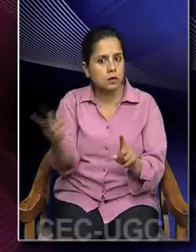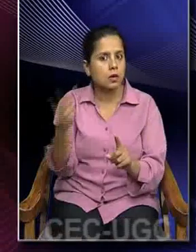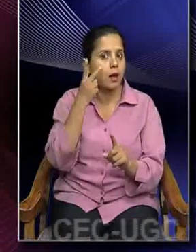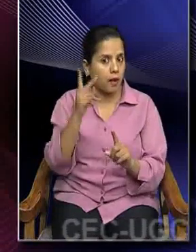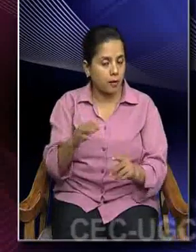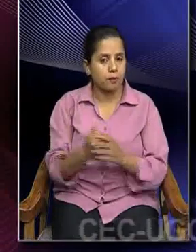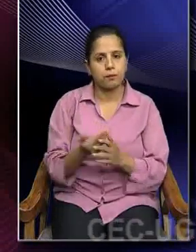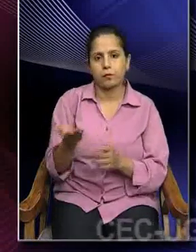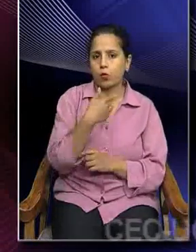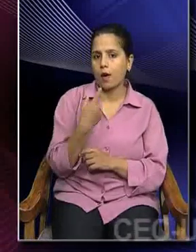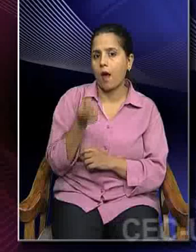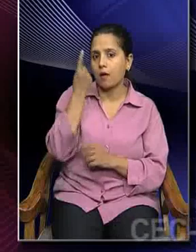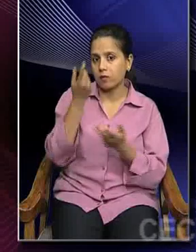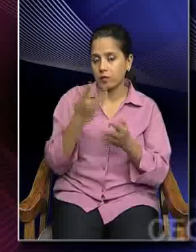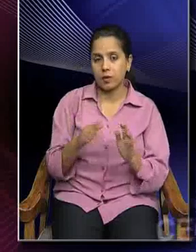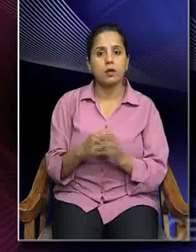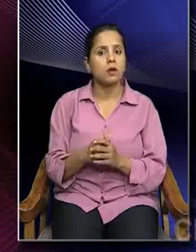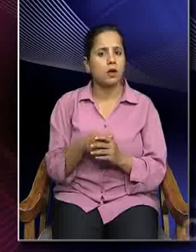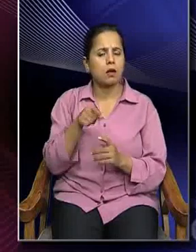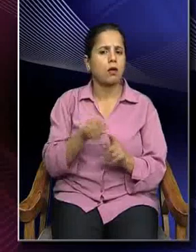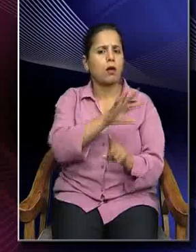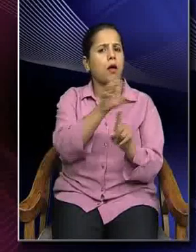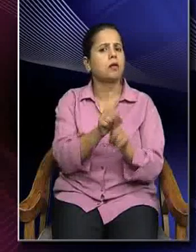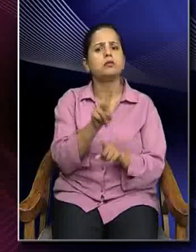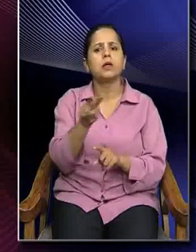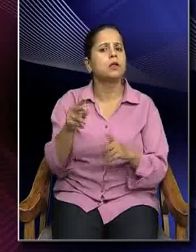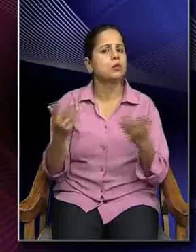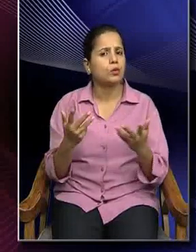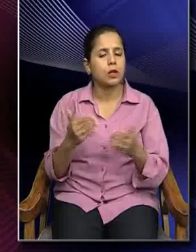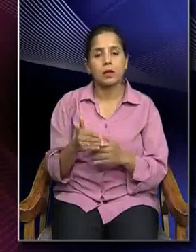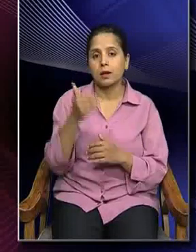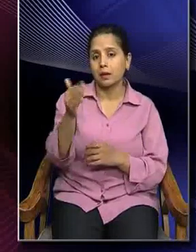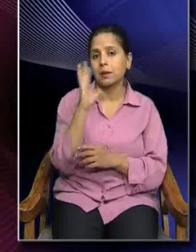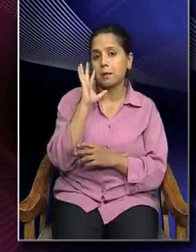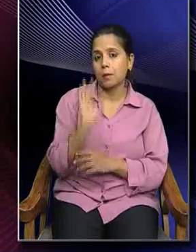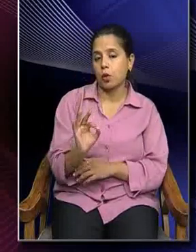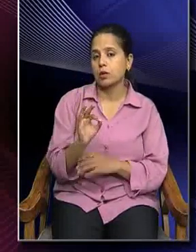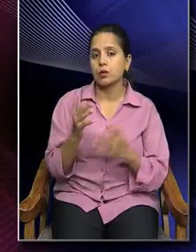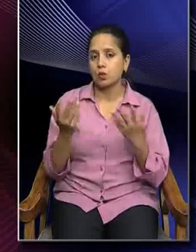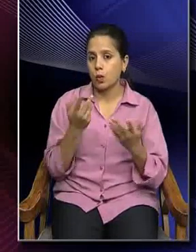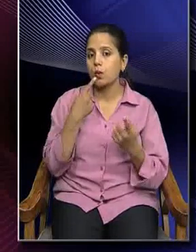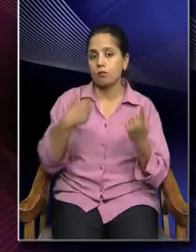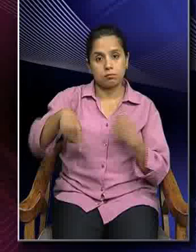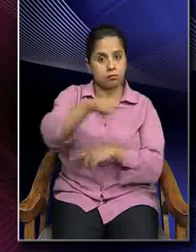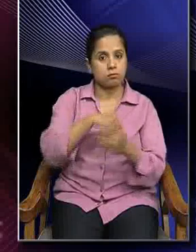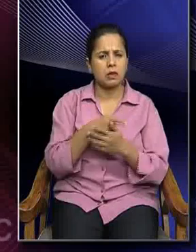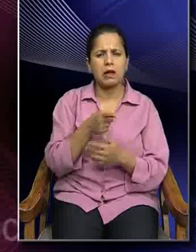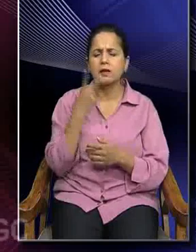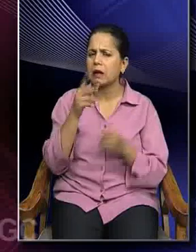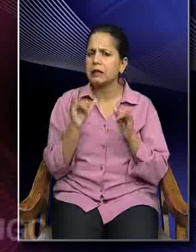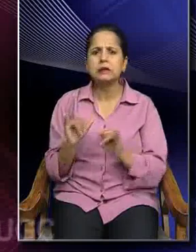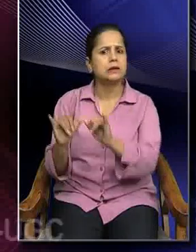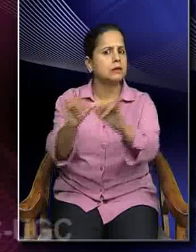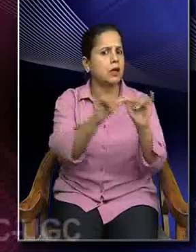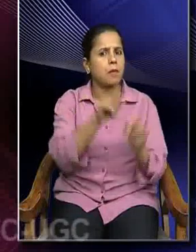we've understood what is culture. Now the next important thing is that it is so common.